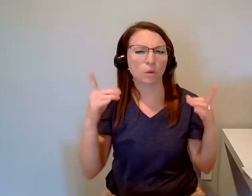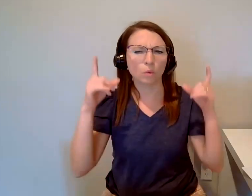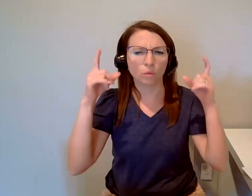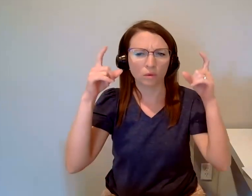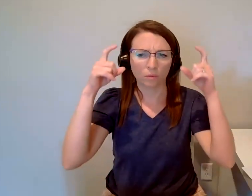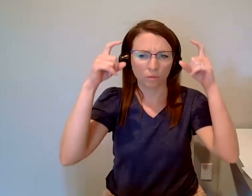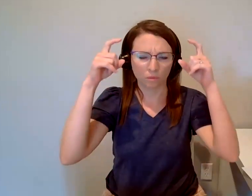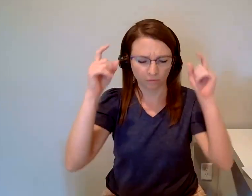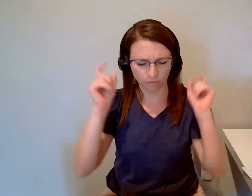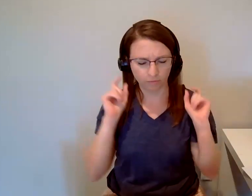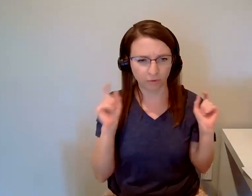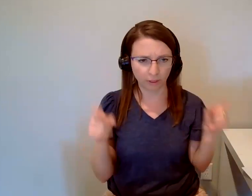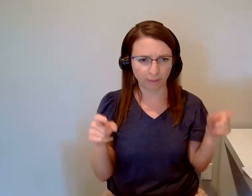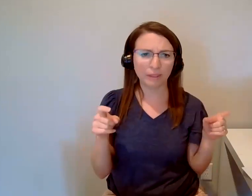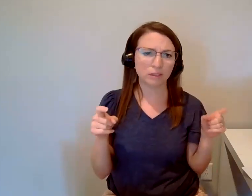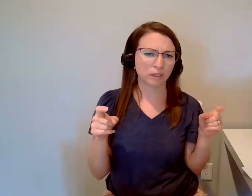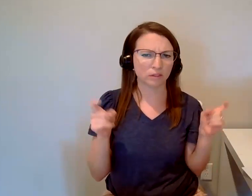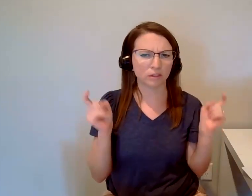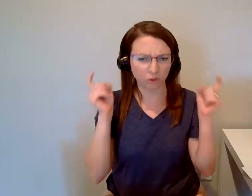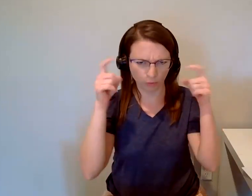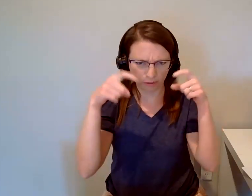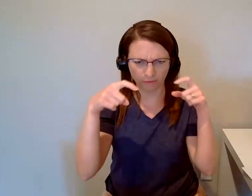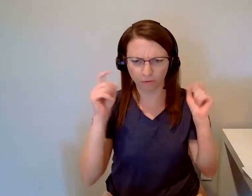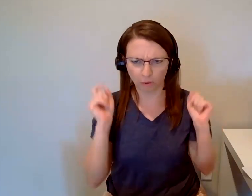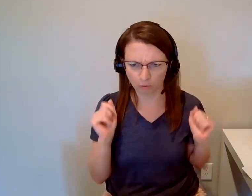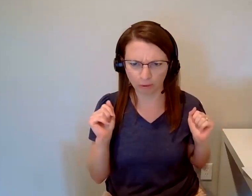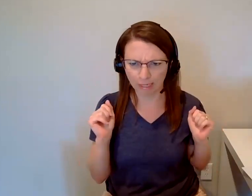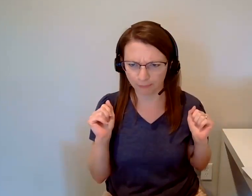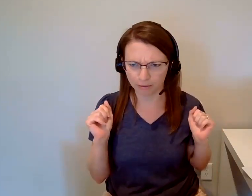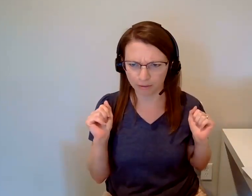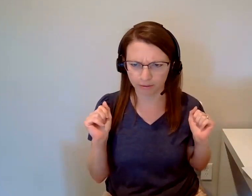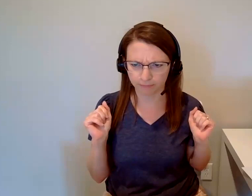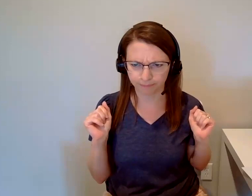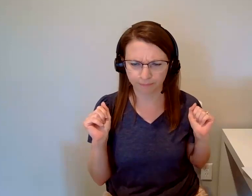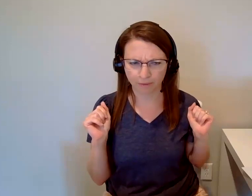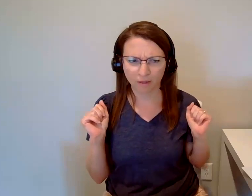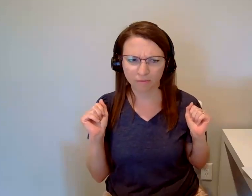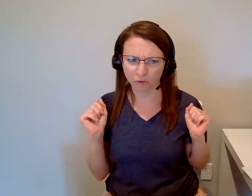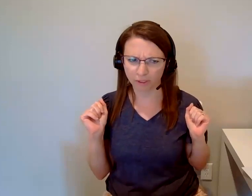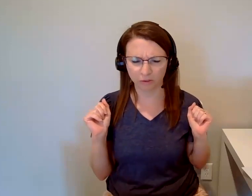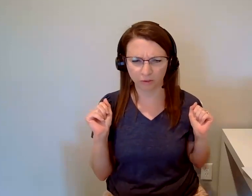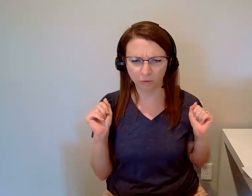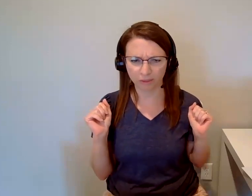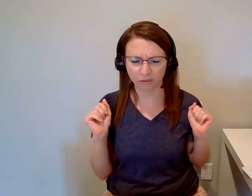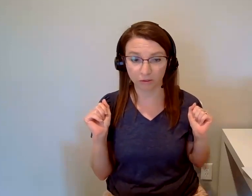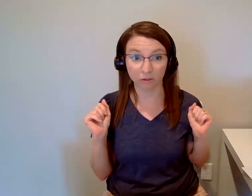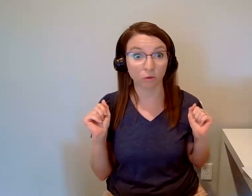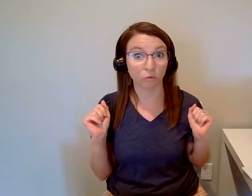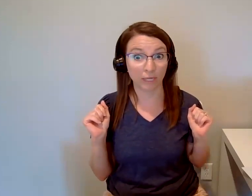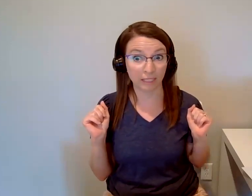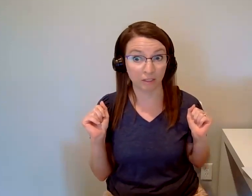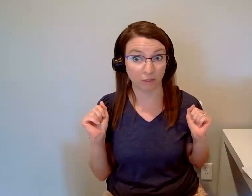So for WH question, you're going to furrow your eyebrows. For yes or no question, you're going to raise your